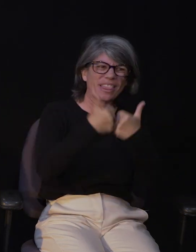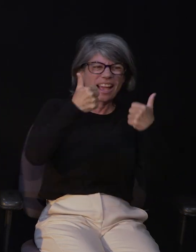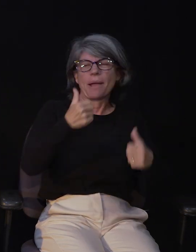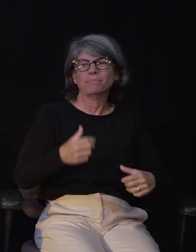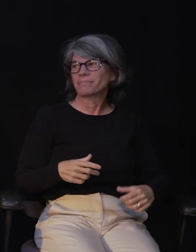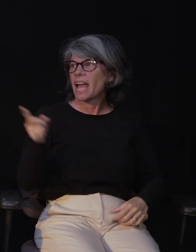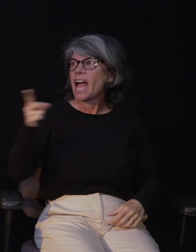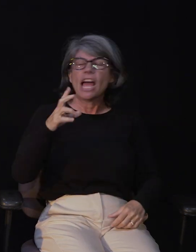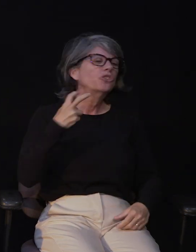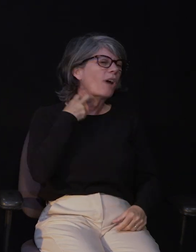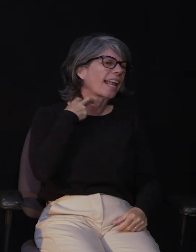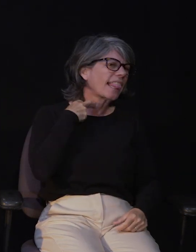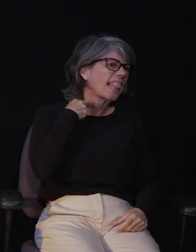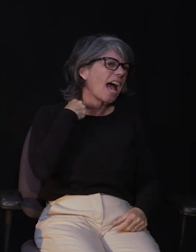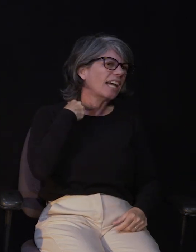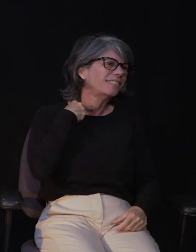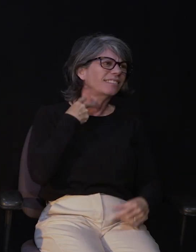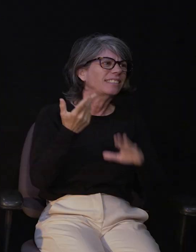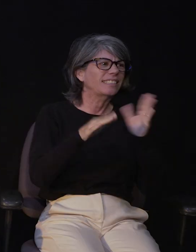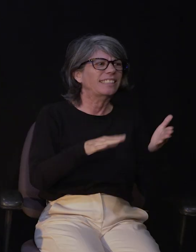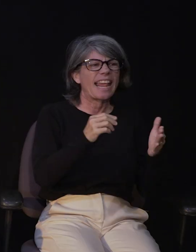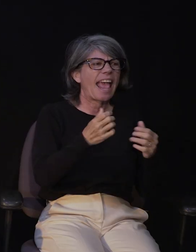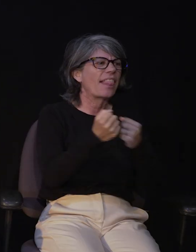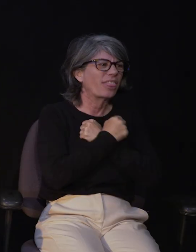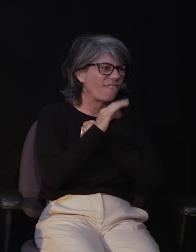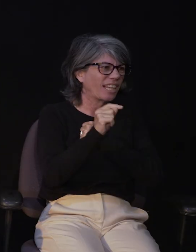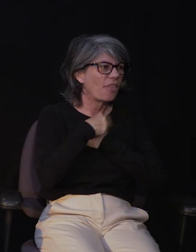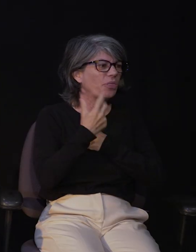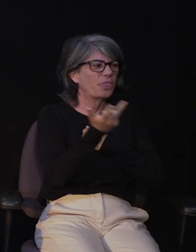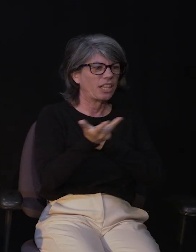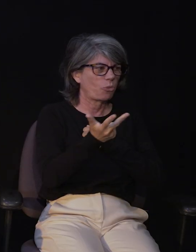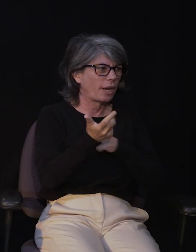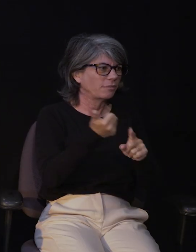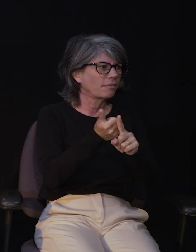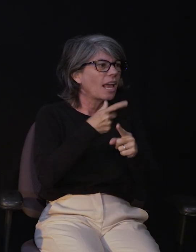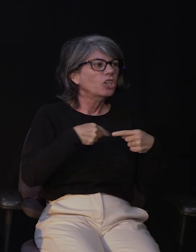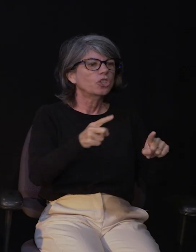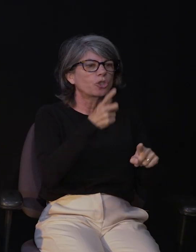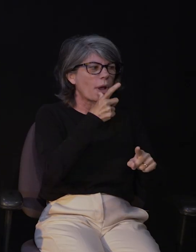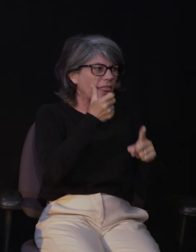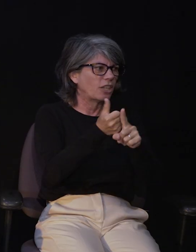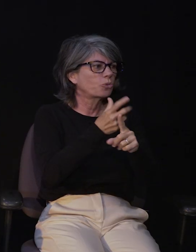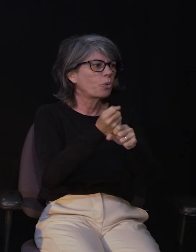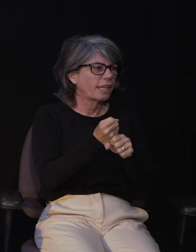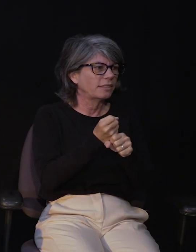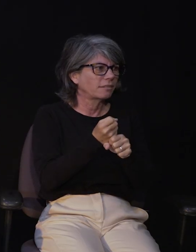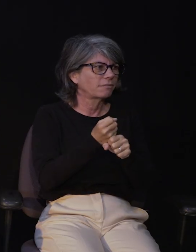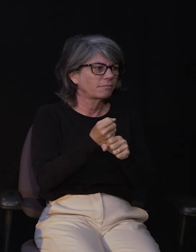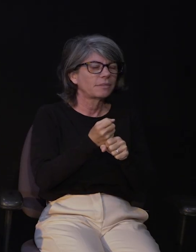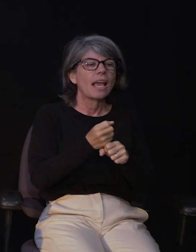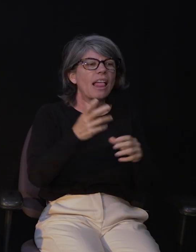that today. Dracula, Dead and Loving It. These 3, we're gonna, during lunch, we'll get